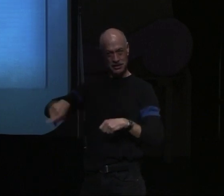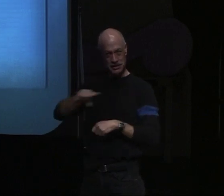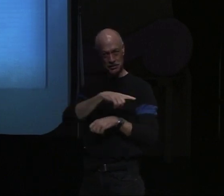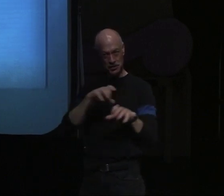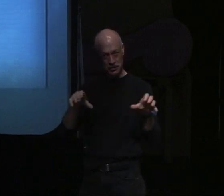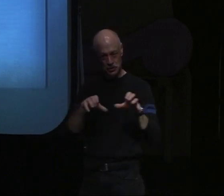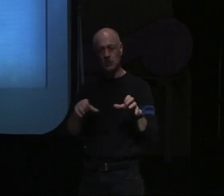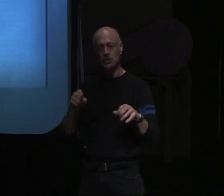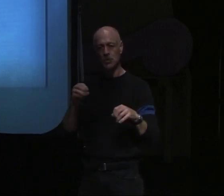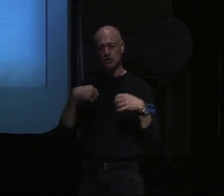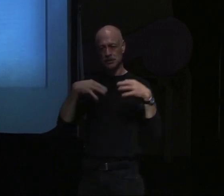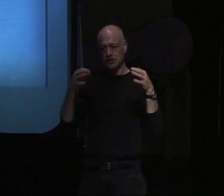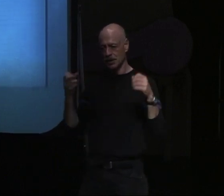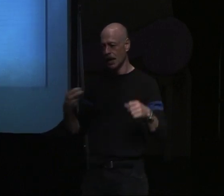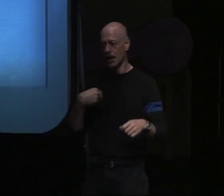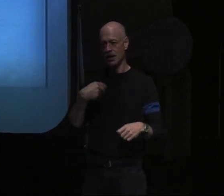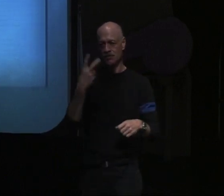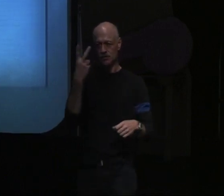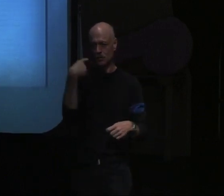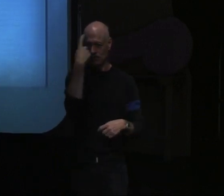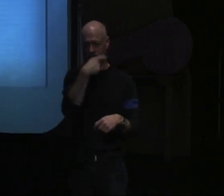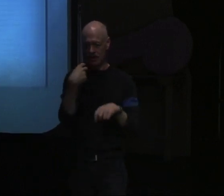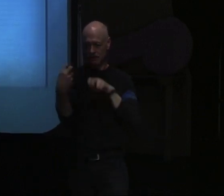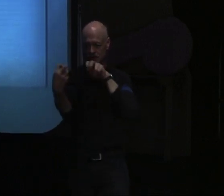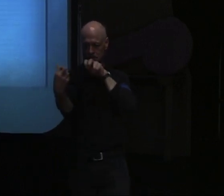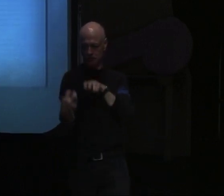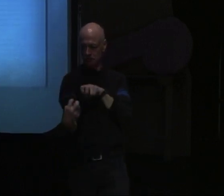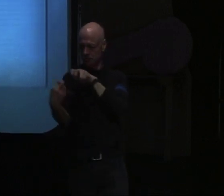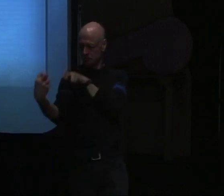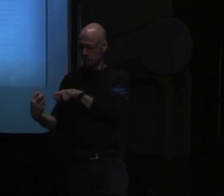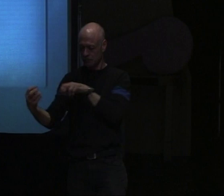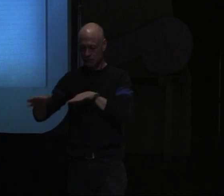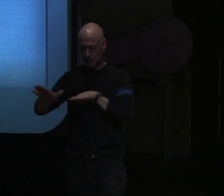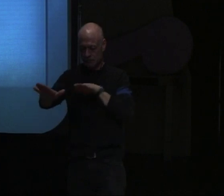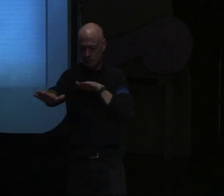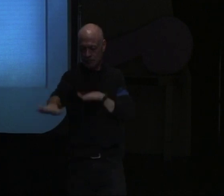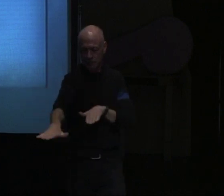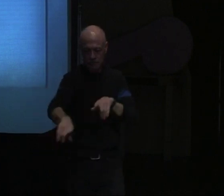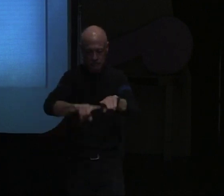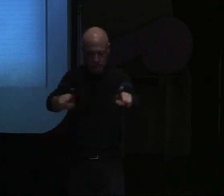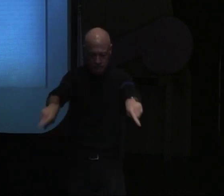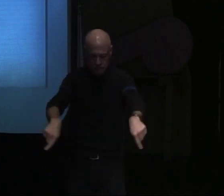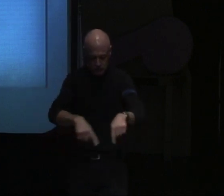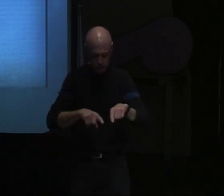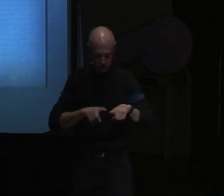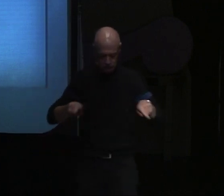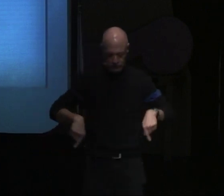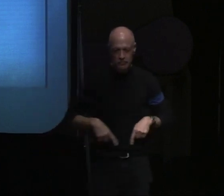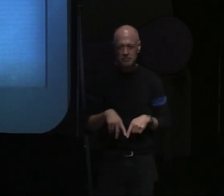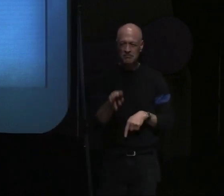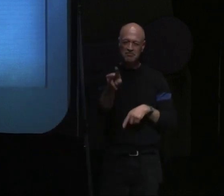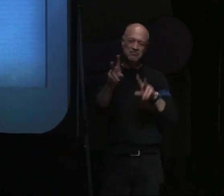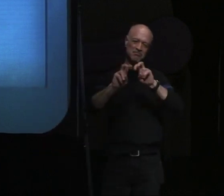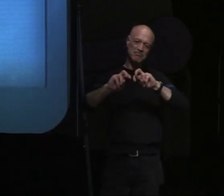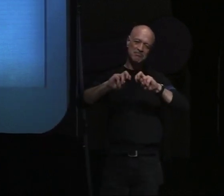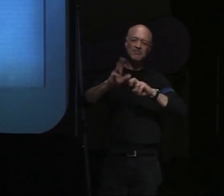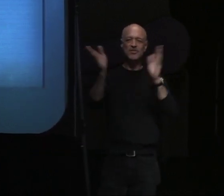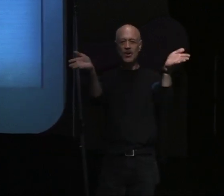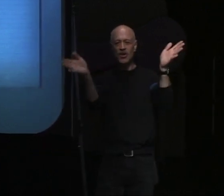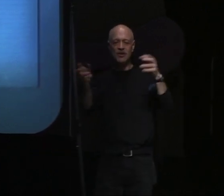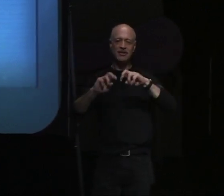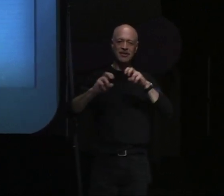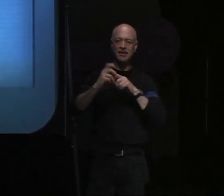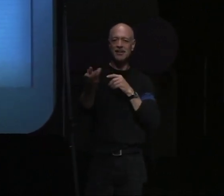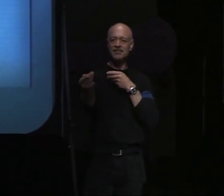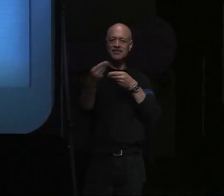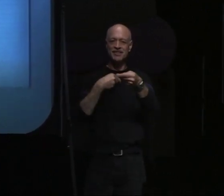week. There were artists getting together, and there were people sitting across from one another, looking